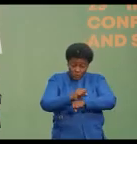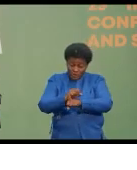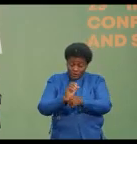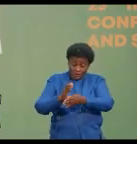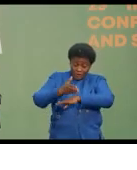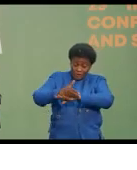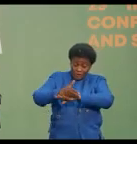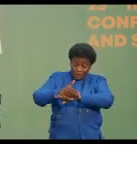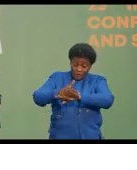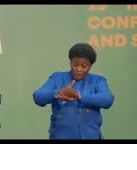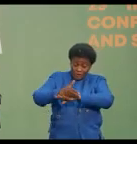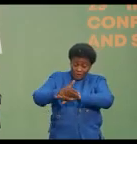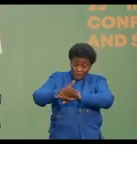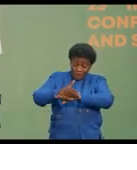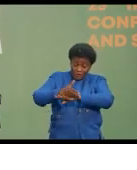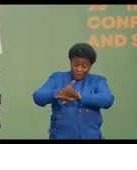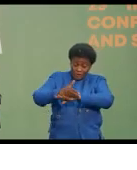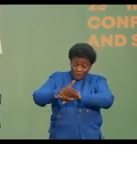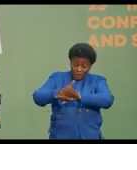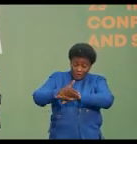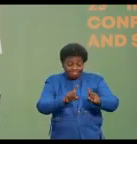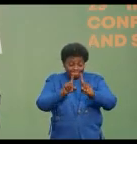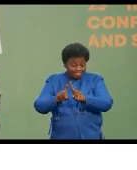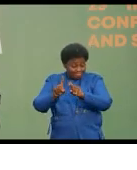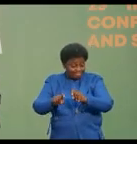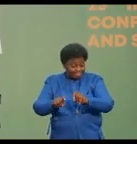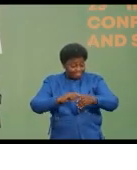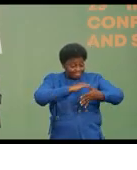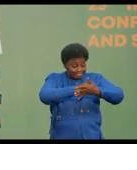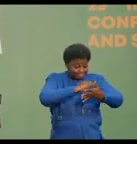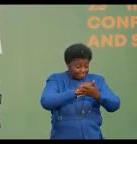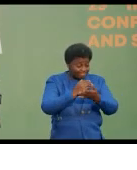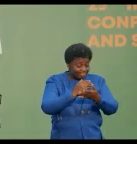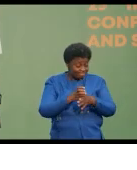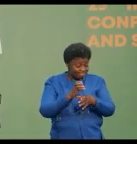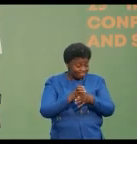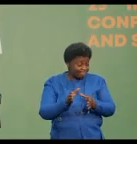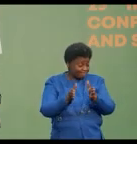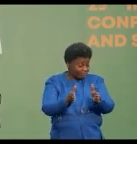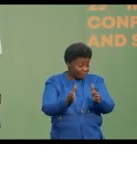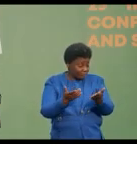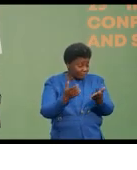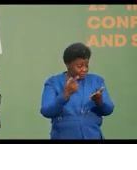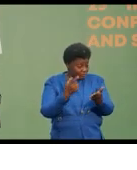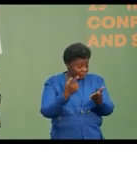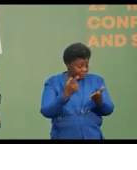testing, prevention, treatment, and that having that comprehensive approach does lead us